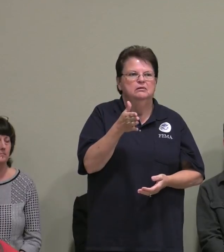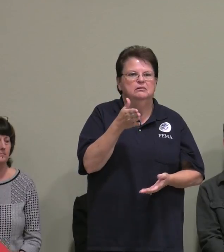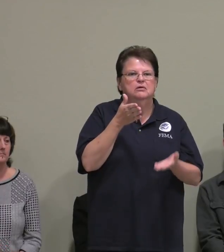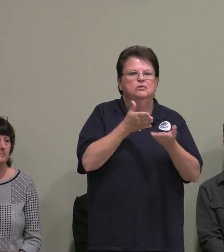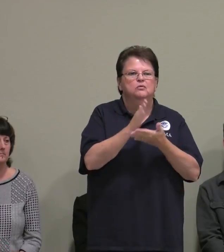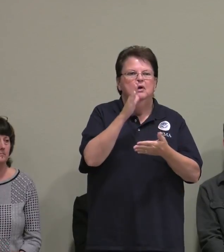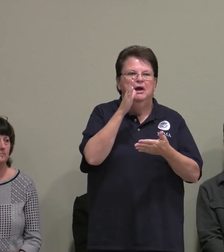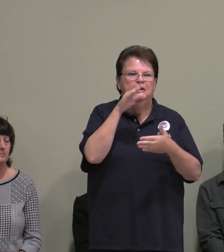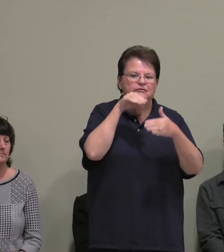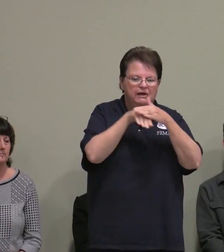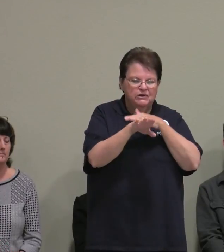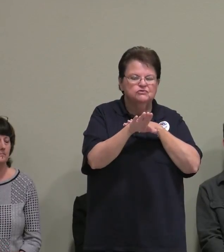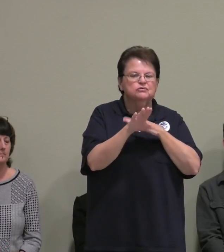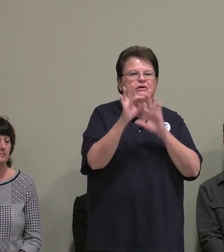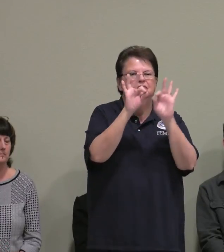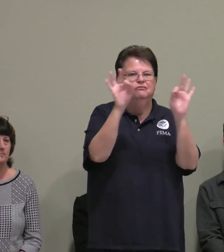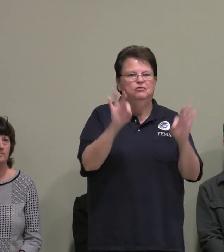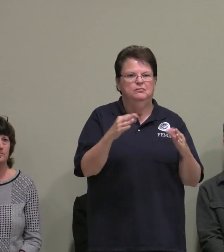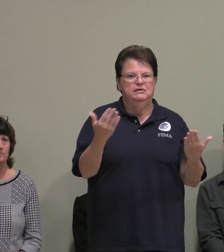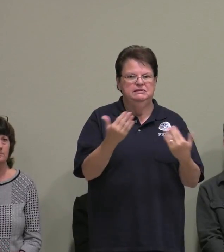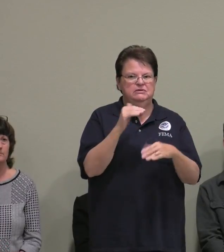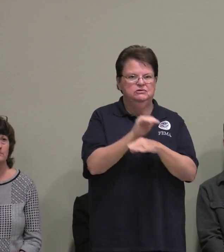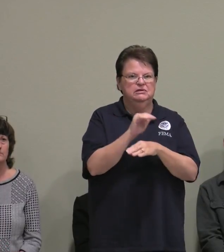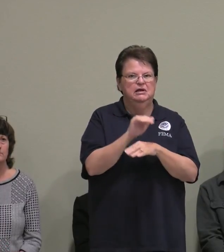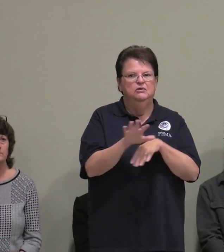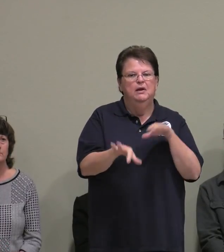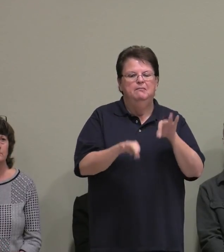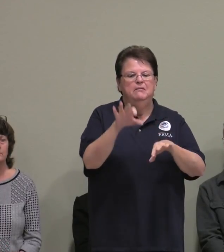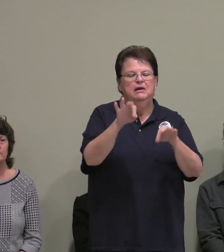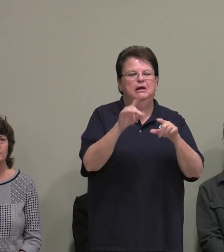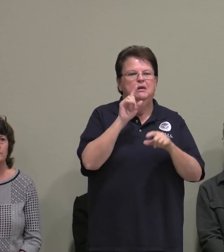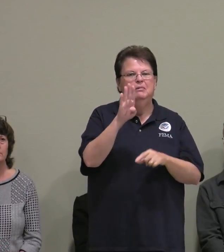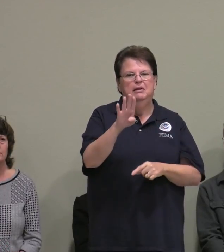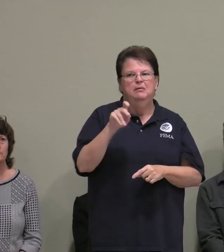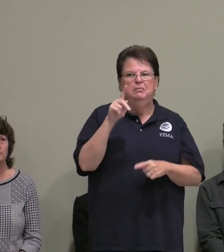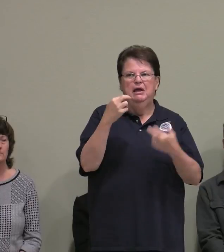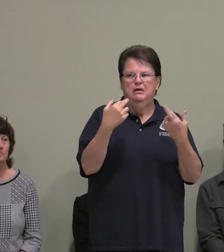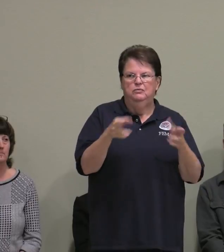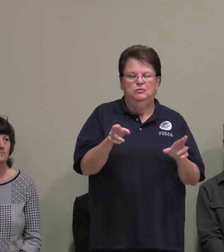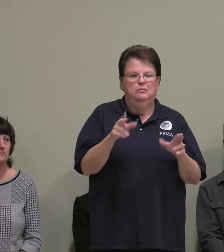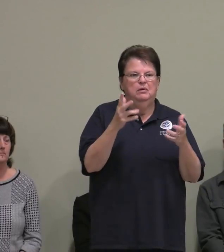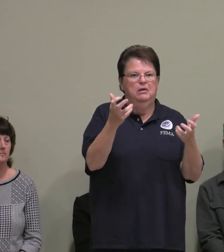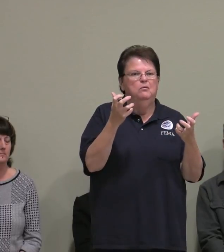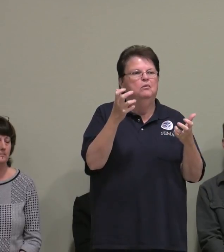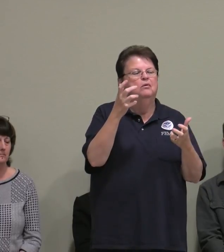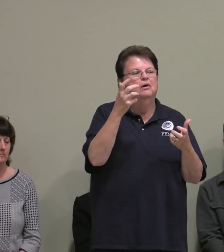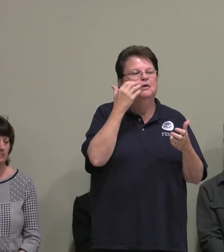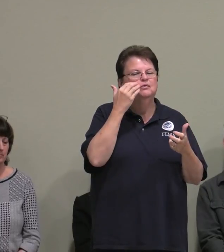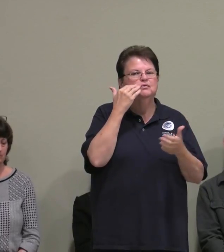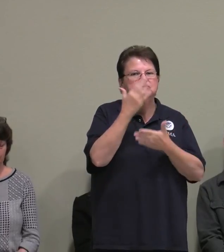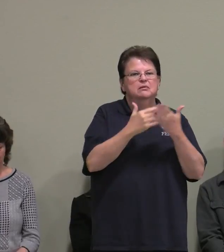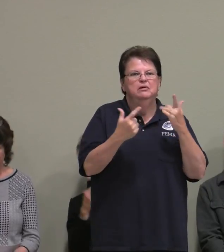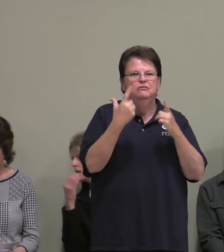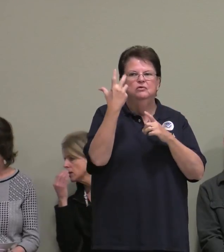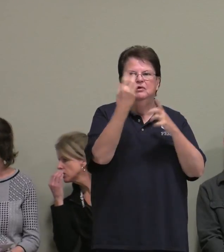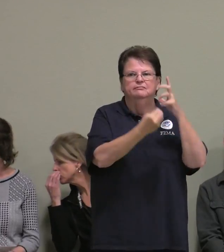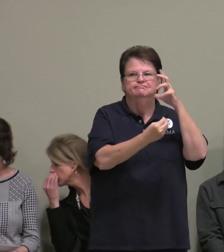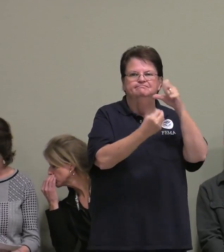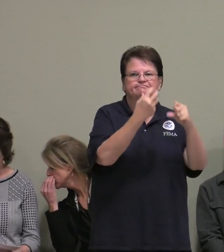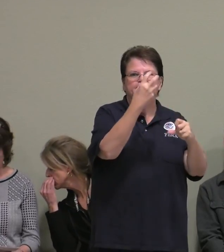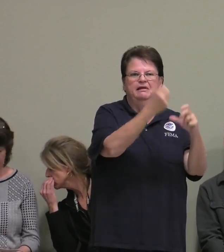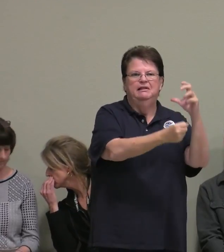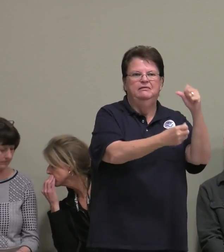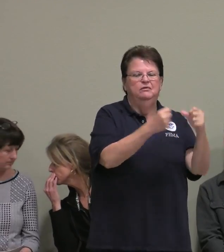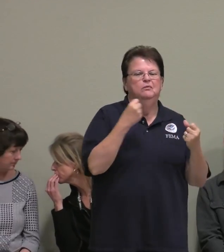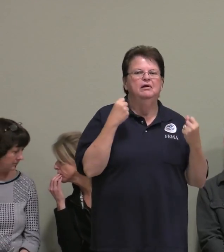form is here tonight. If you'd like to pick it up, you can pick it up in the back of the room. But I just want, I know some of you are starting to leave and we